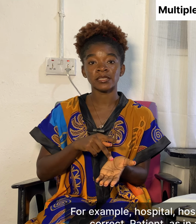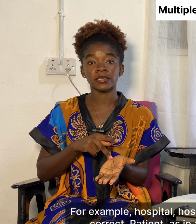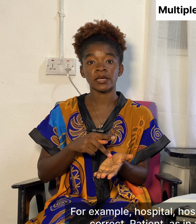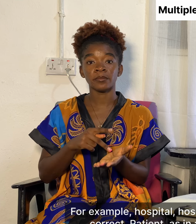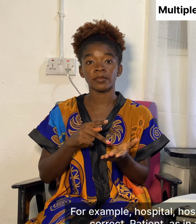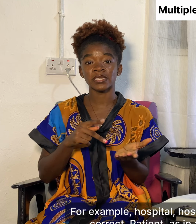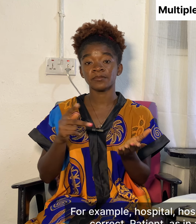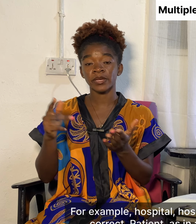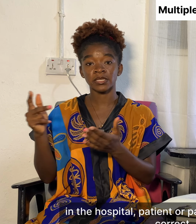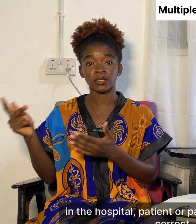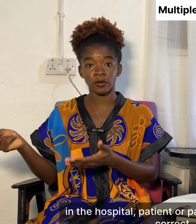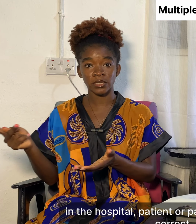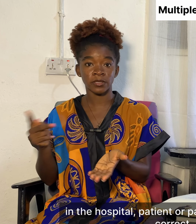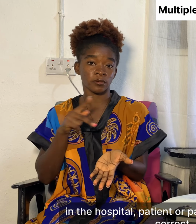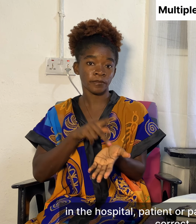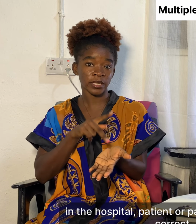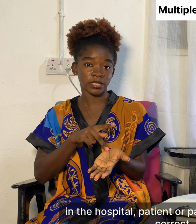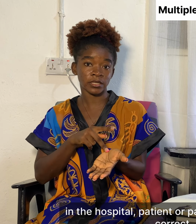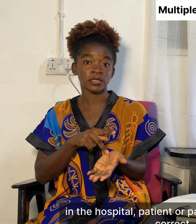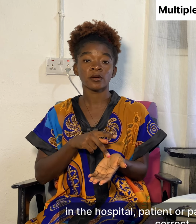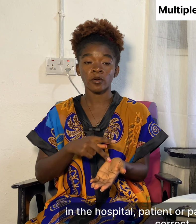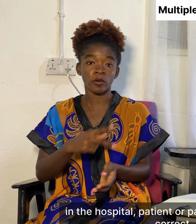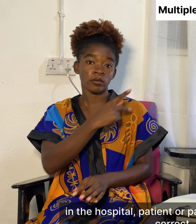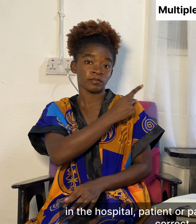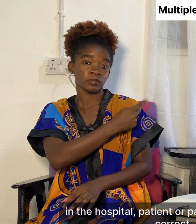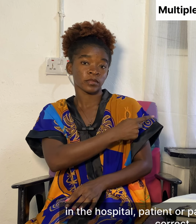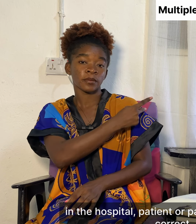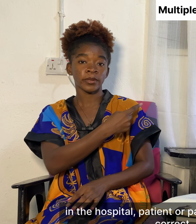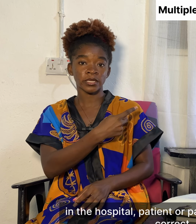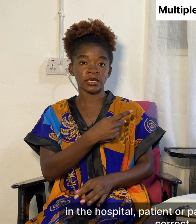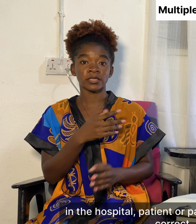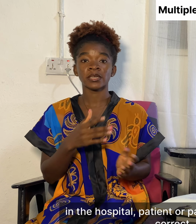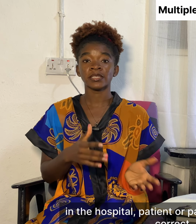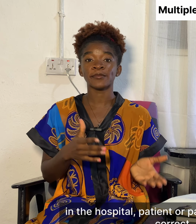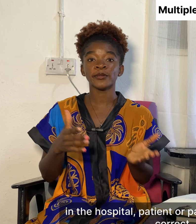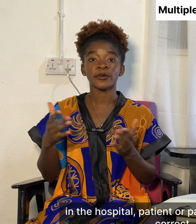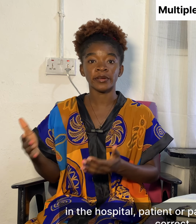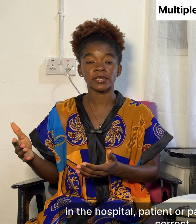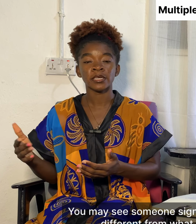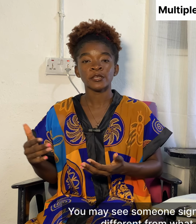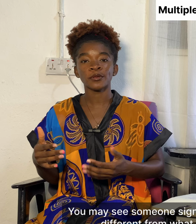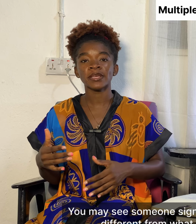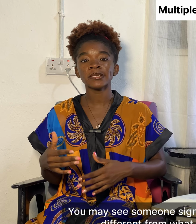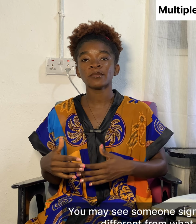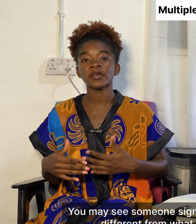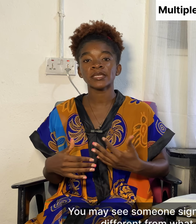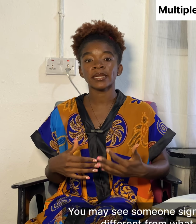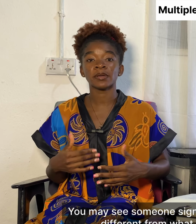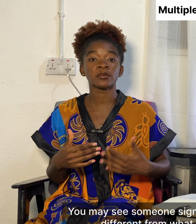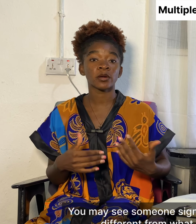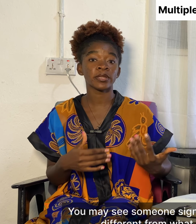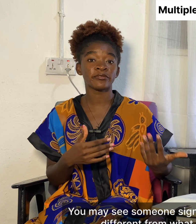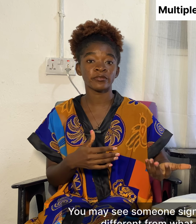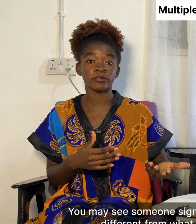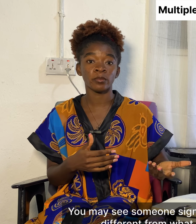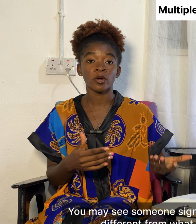in a sick person in the hospital. Patient or patient. They are both correct. So you may see someone sign a particular word different from